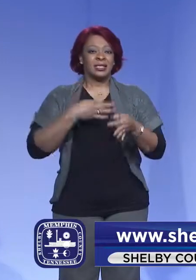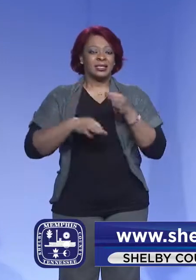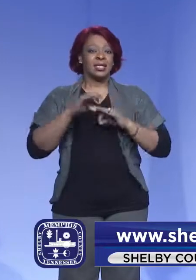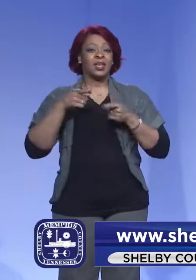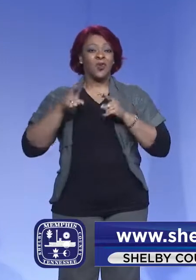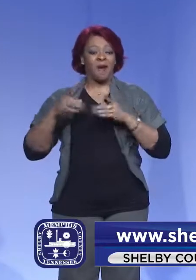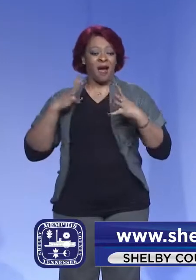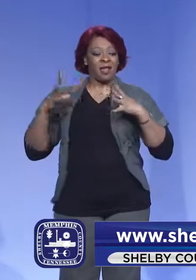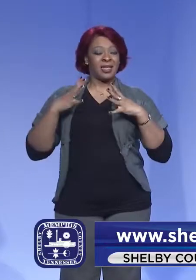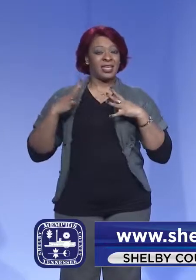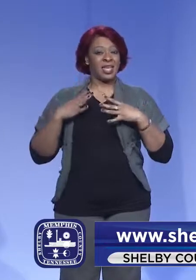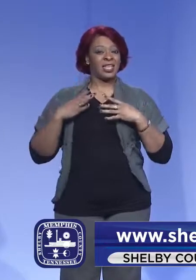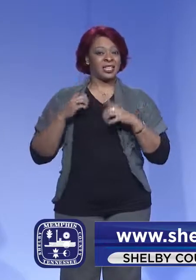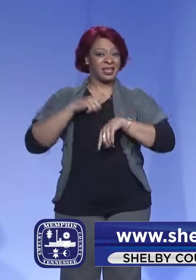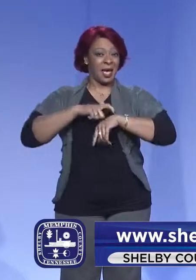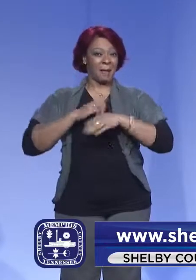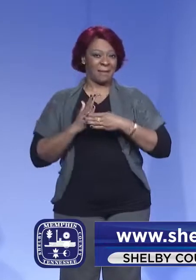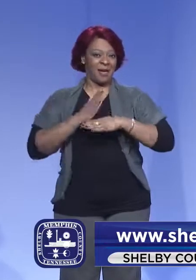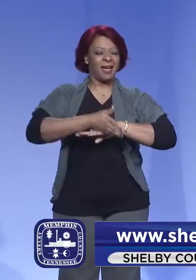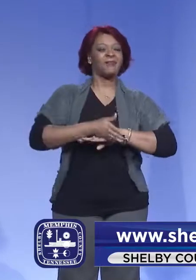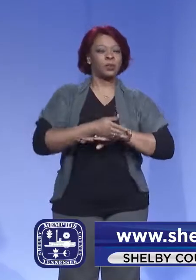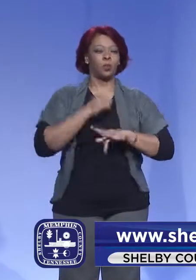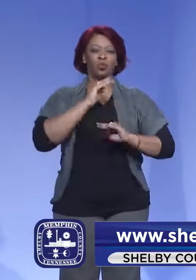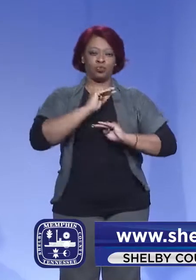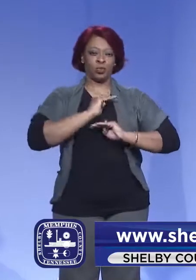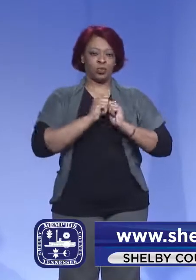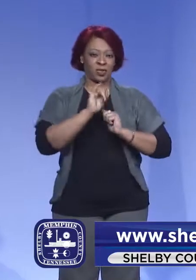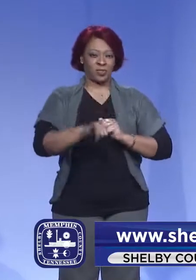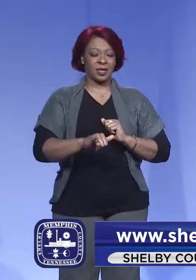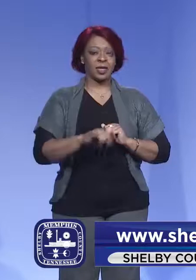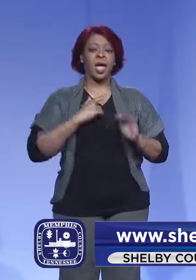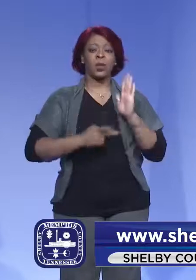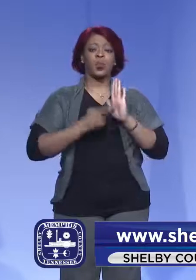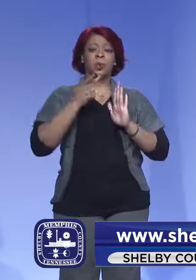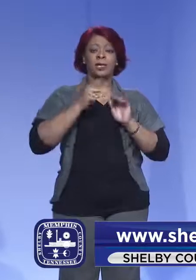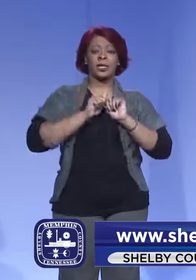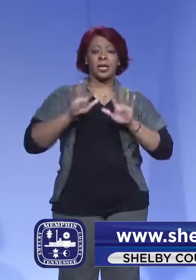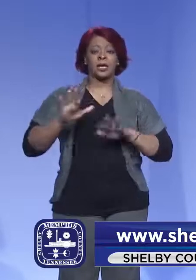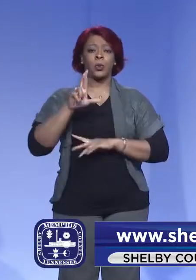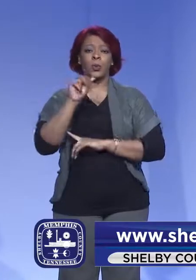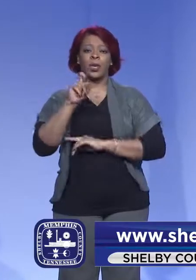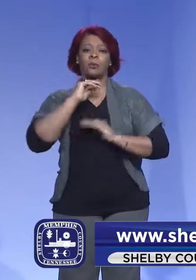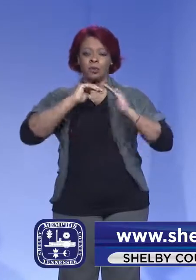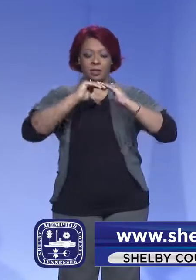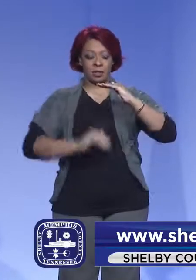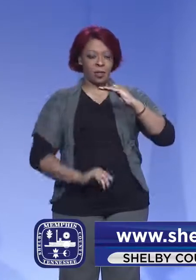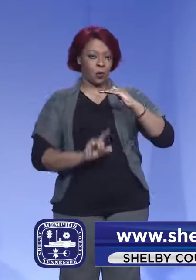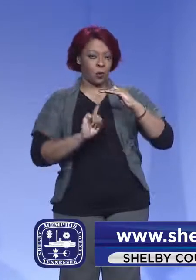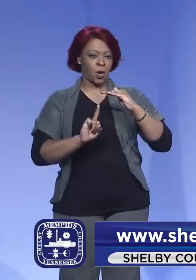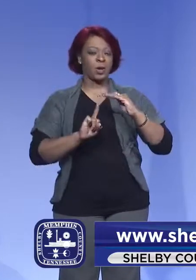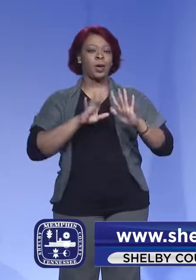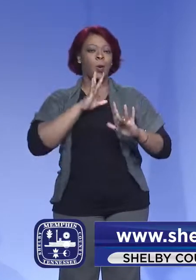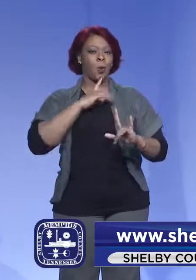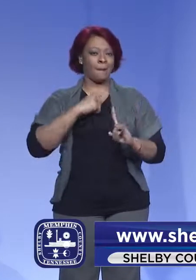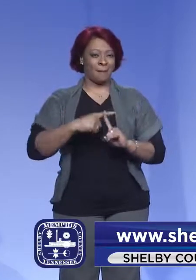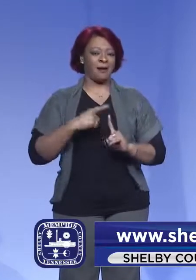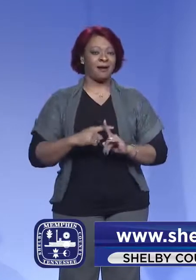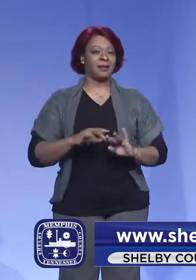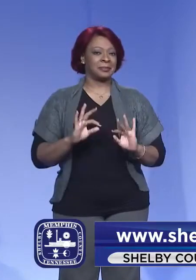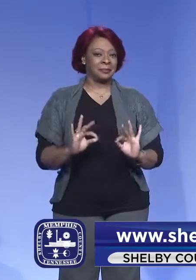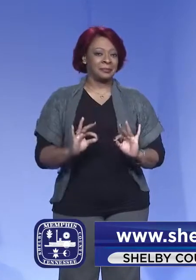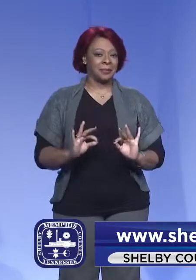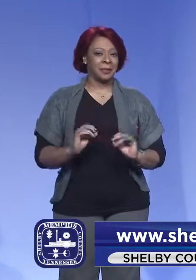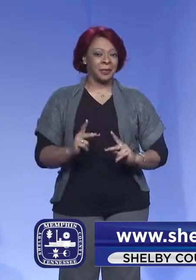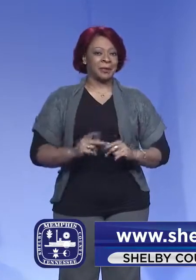post-holiday surge, so we're very pleased again with that. Our reproductive rate has remained below 1, and that's positive as